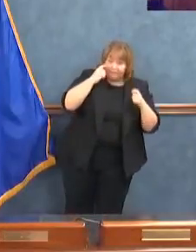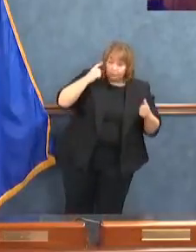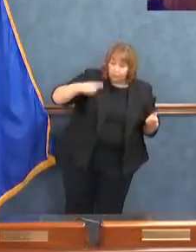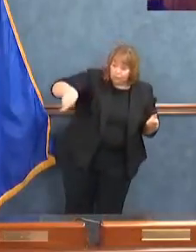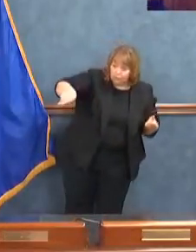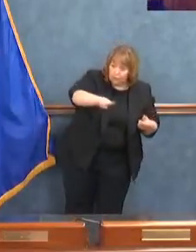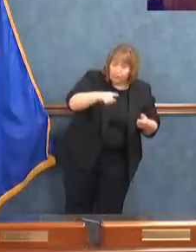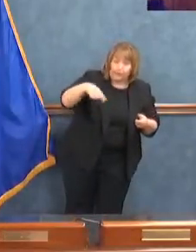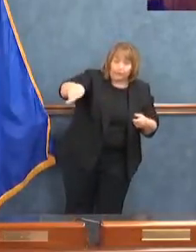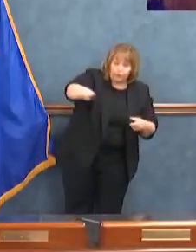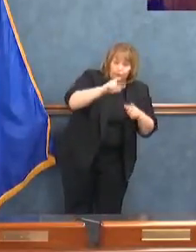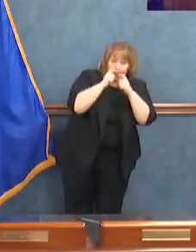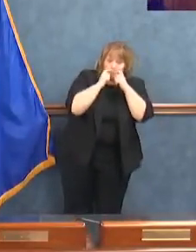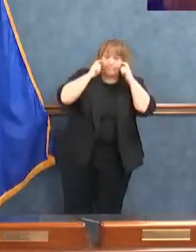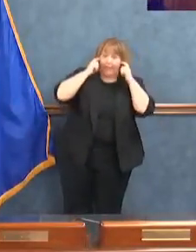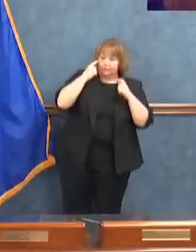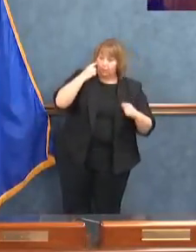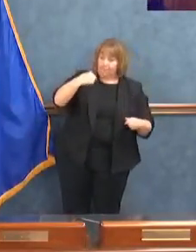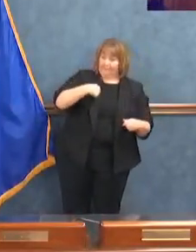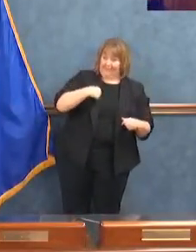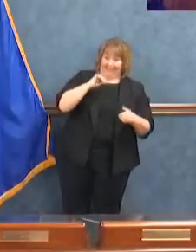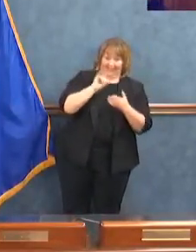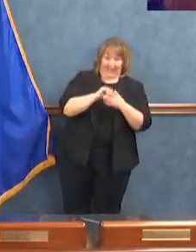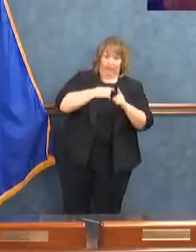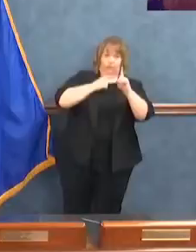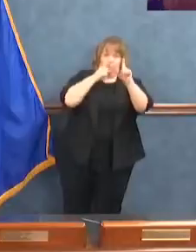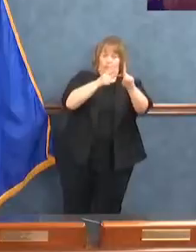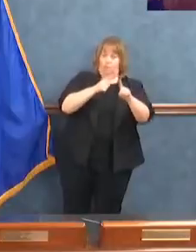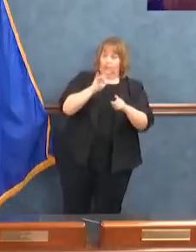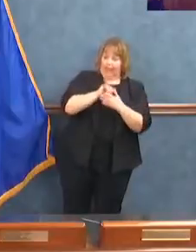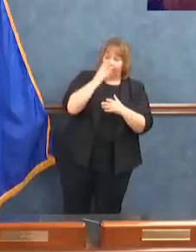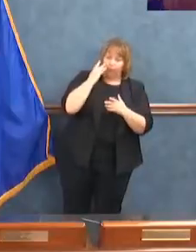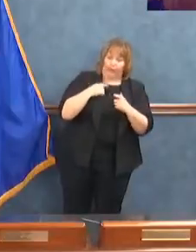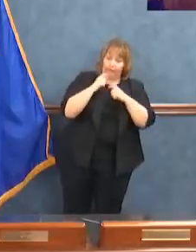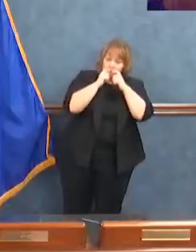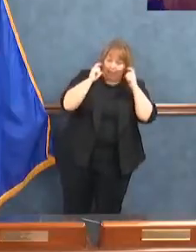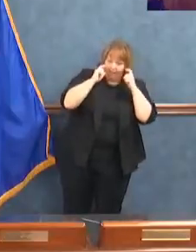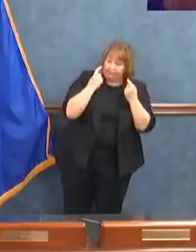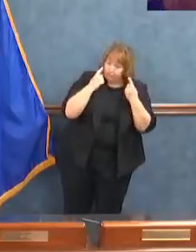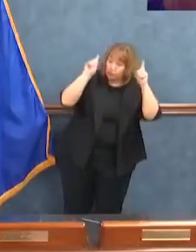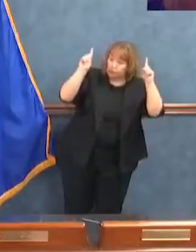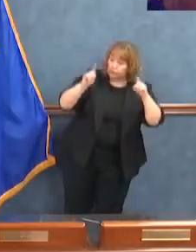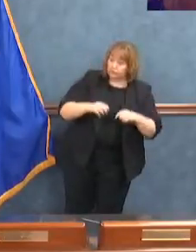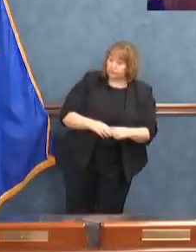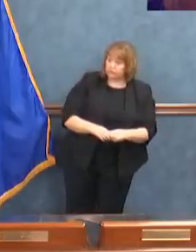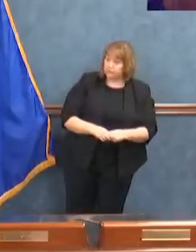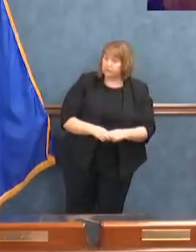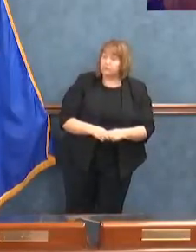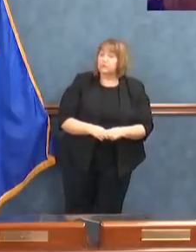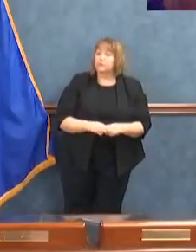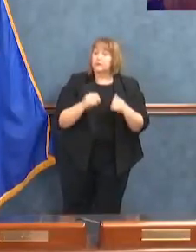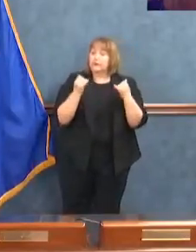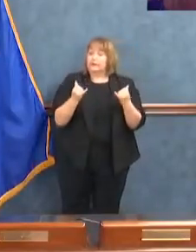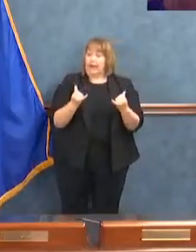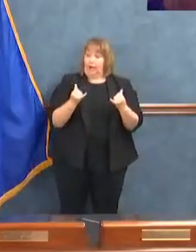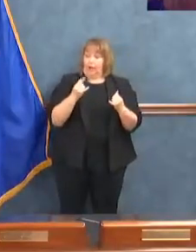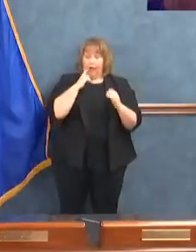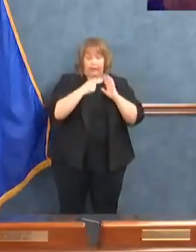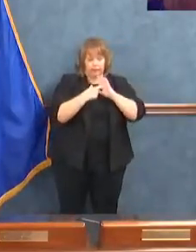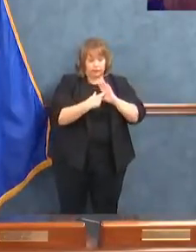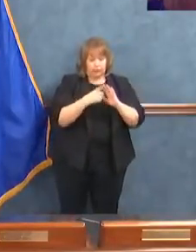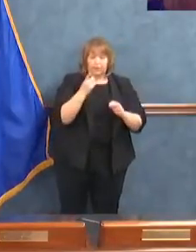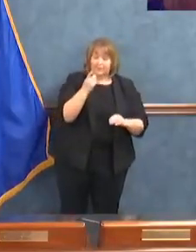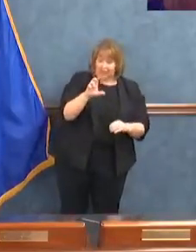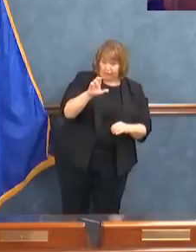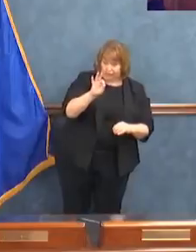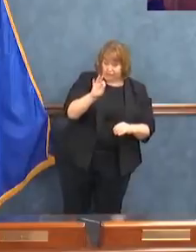and you wear a mask for me. That's what this is about. That's why we wear masks. It works. Now, I can attest, Dr. Fauci will